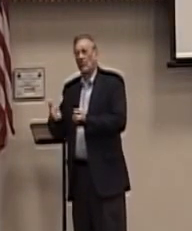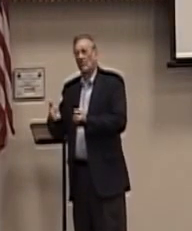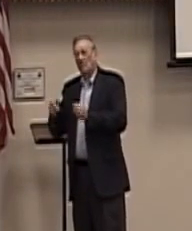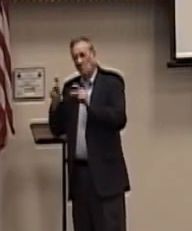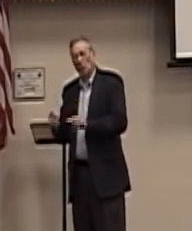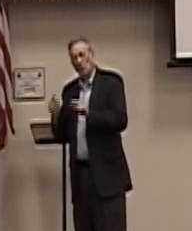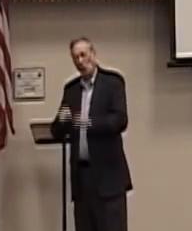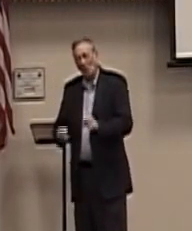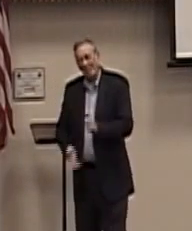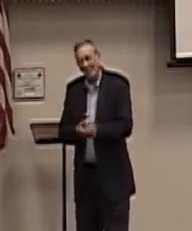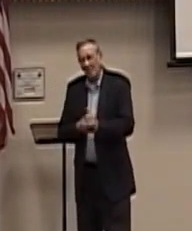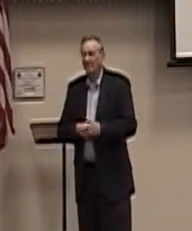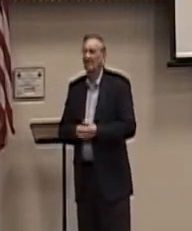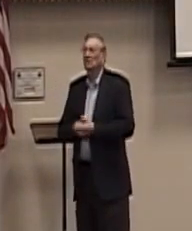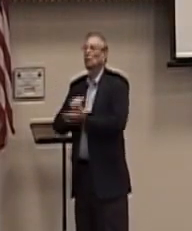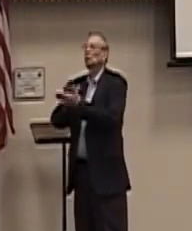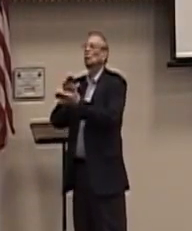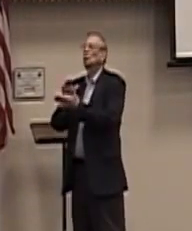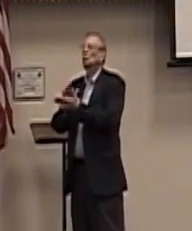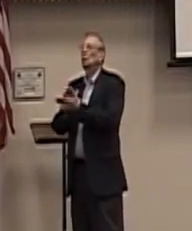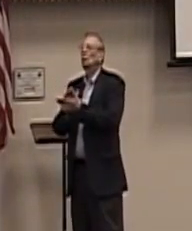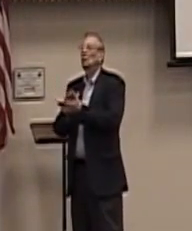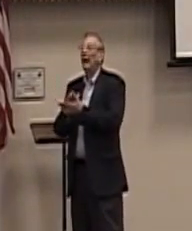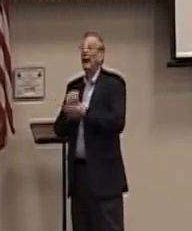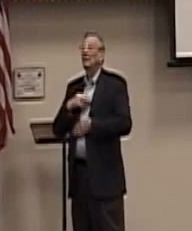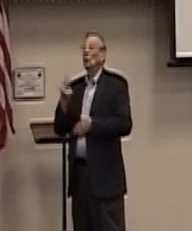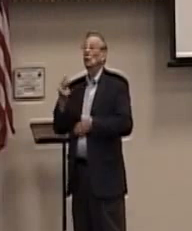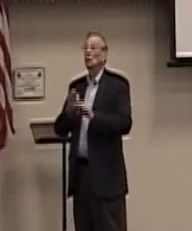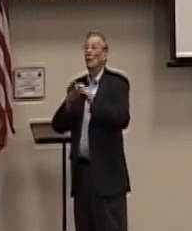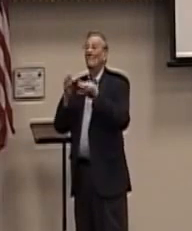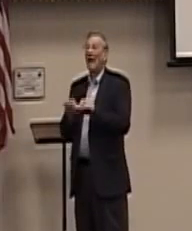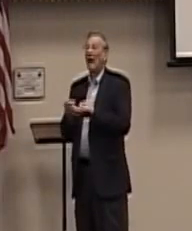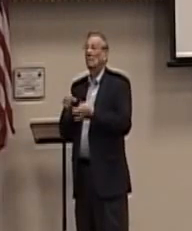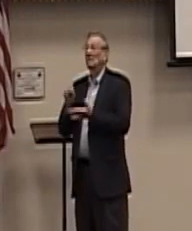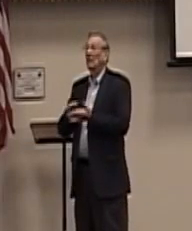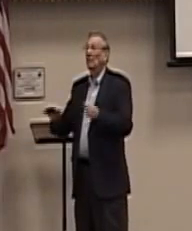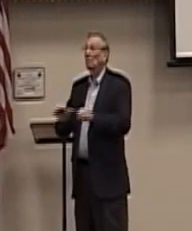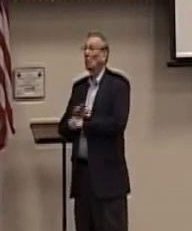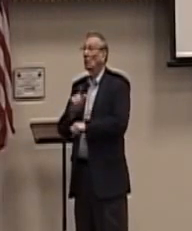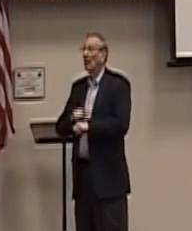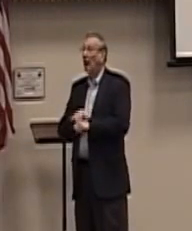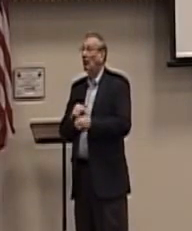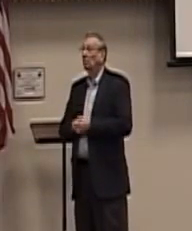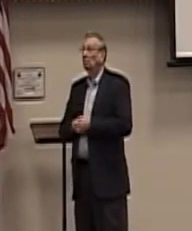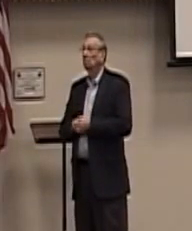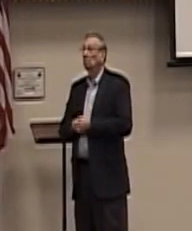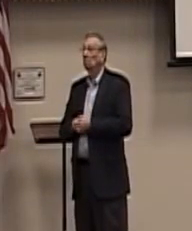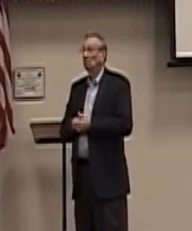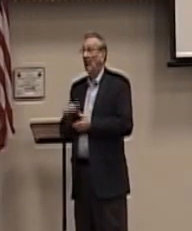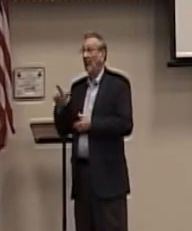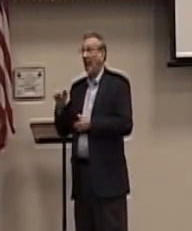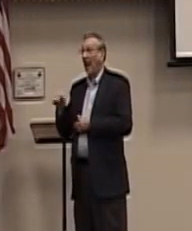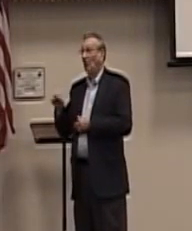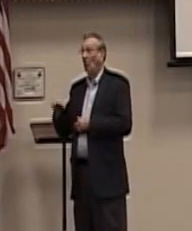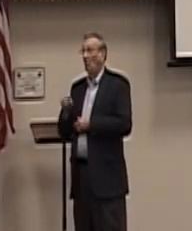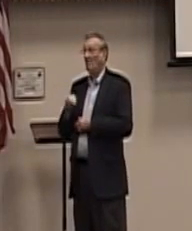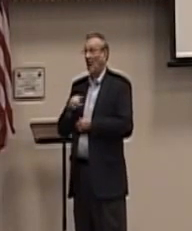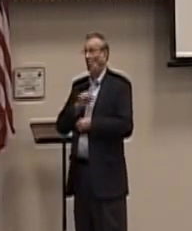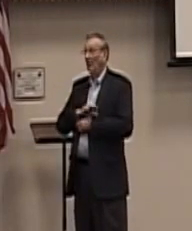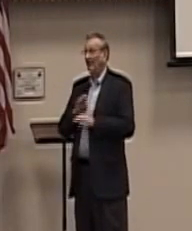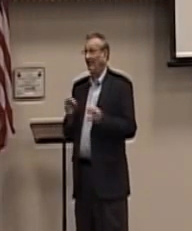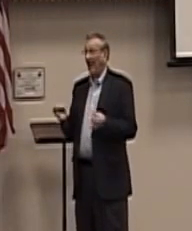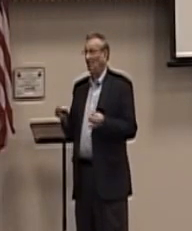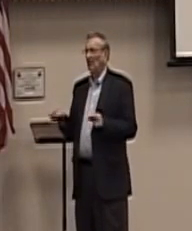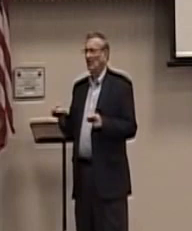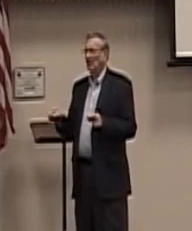The school that I just mentioned currently has 2 families studying full-time, Osvaldo and his family and Marco and his family.